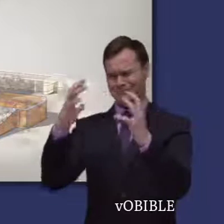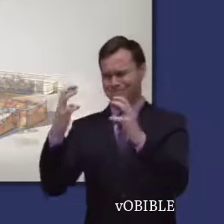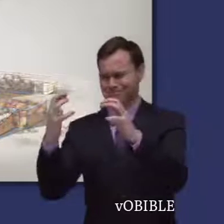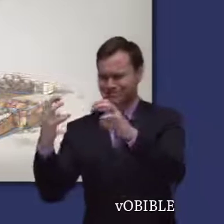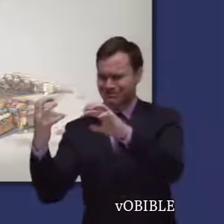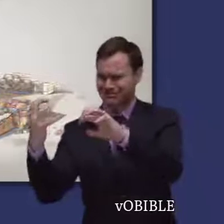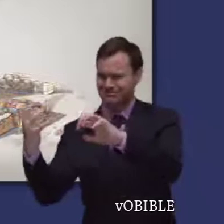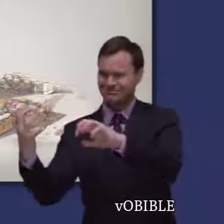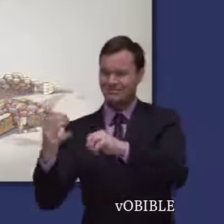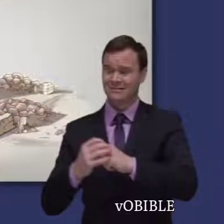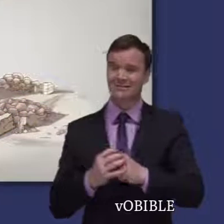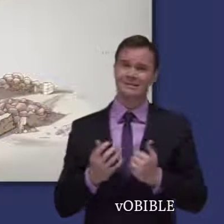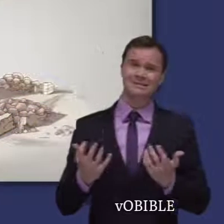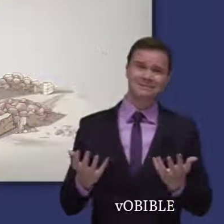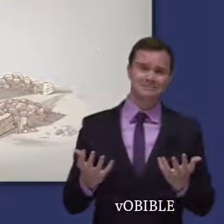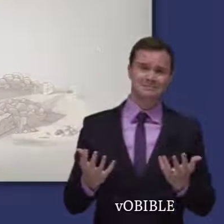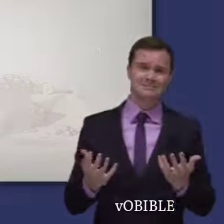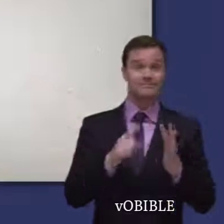now devastated.